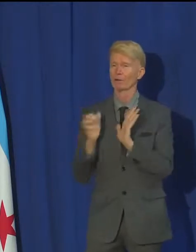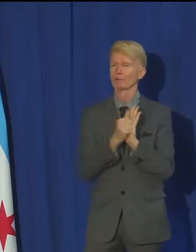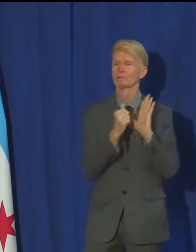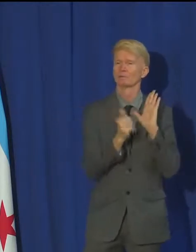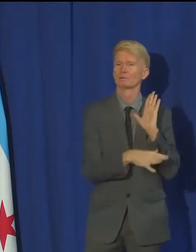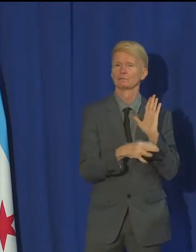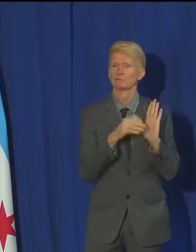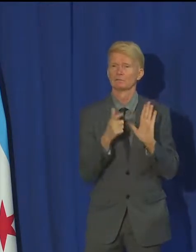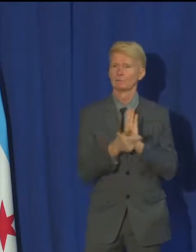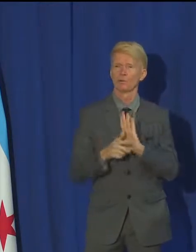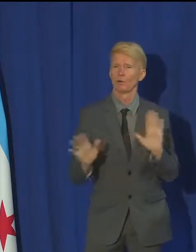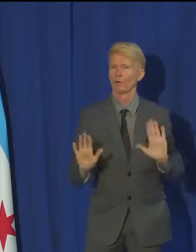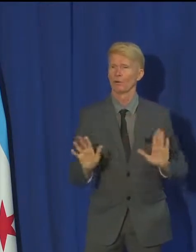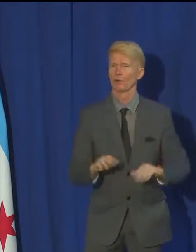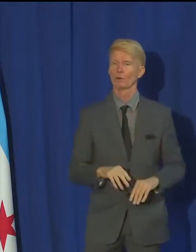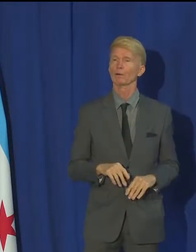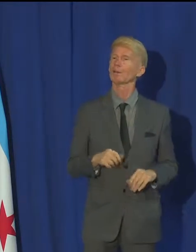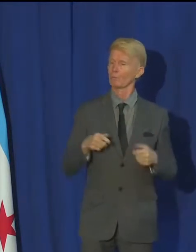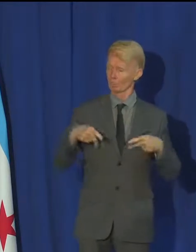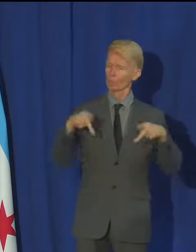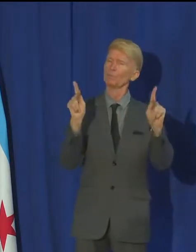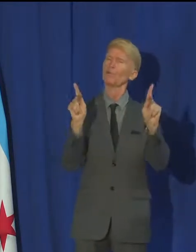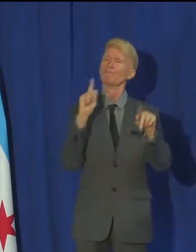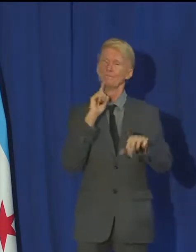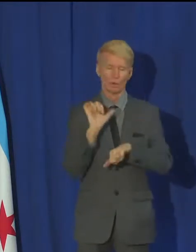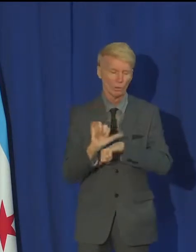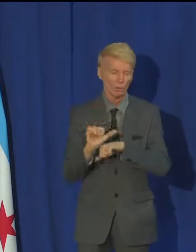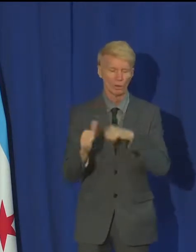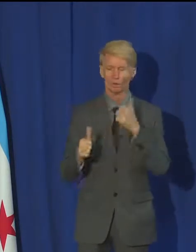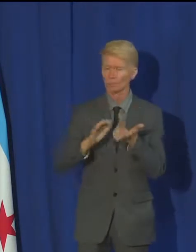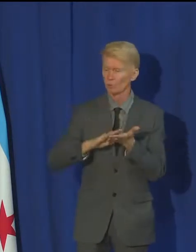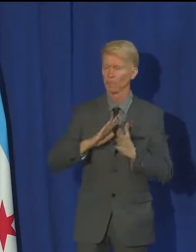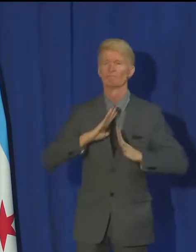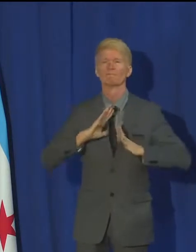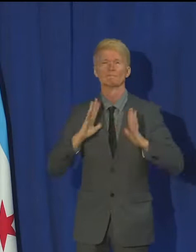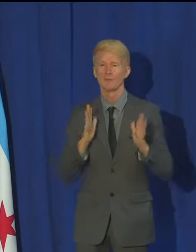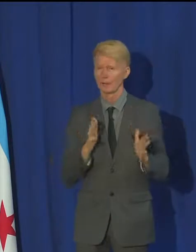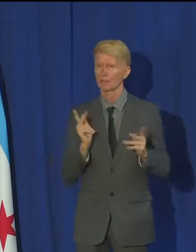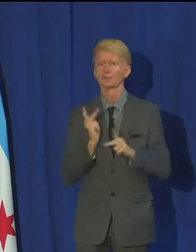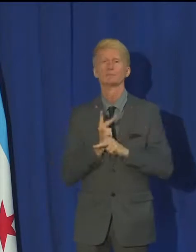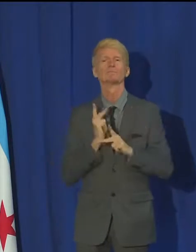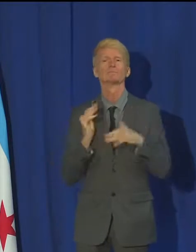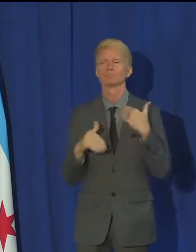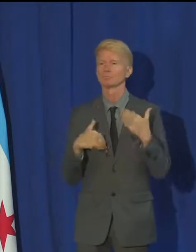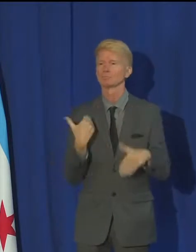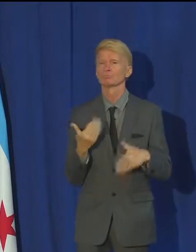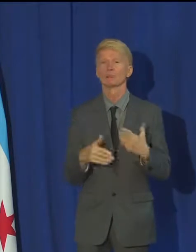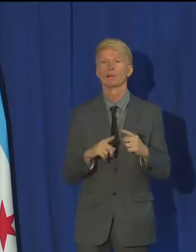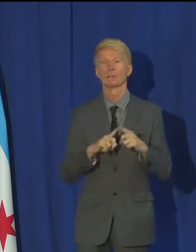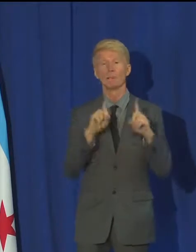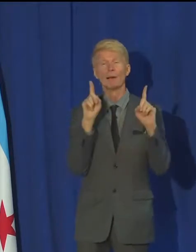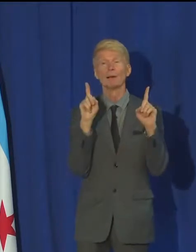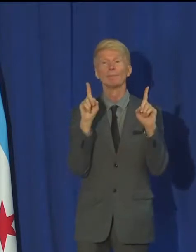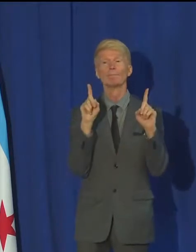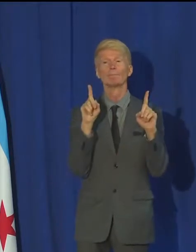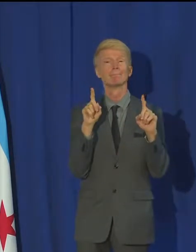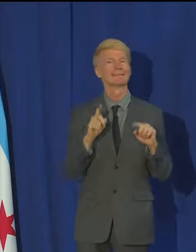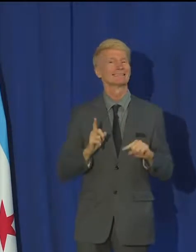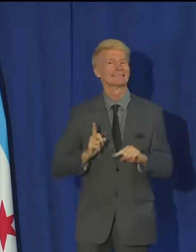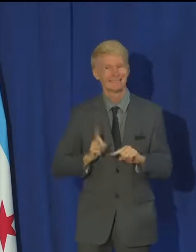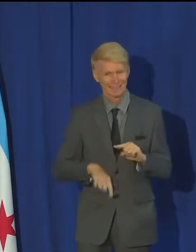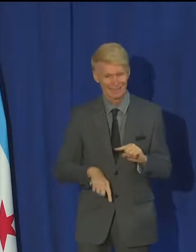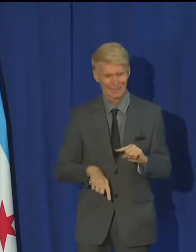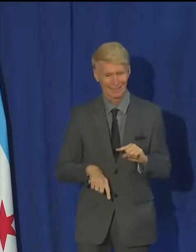They may travel for those work-related purposes or those school-related purposes, but they otherwise cannot be